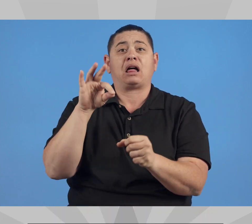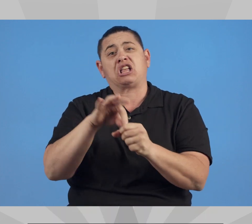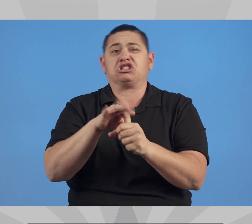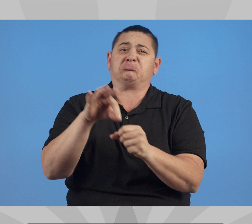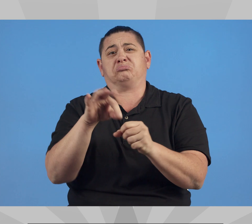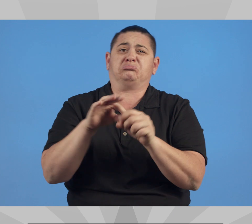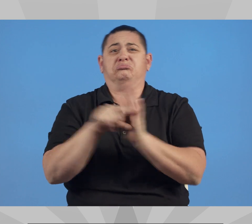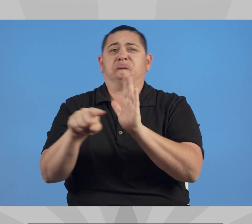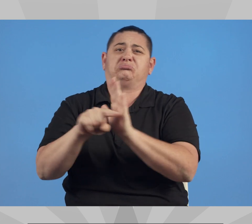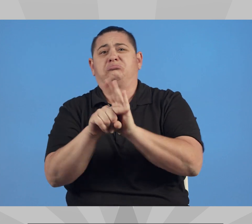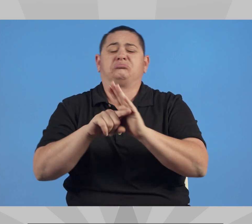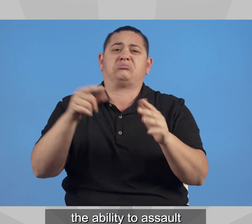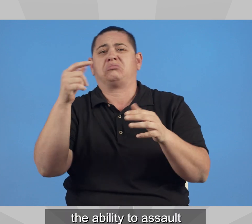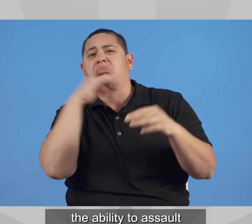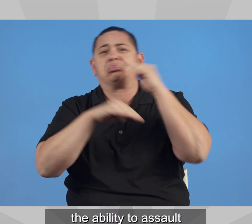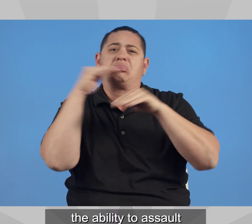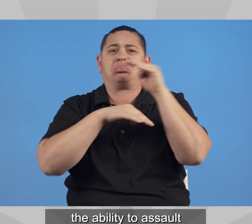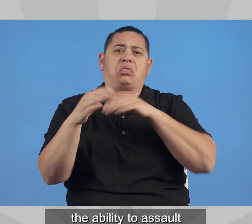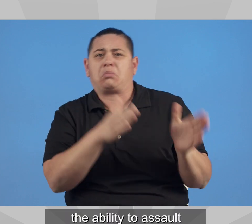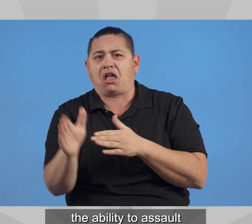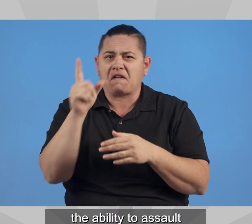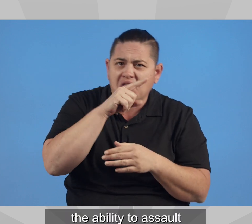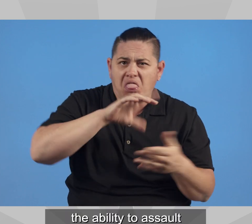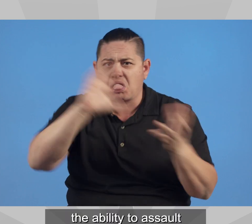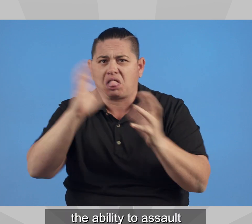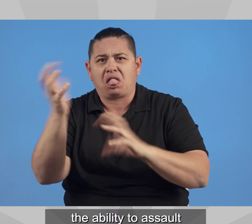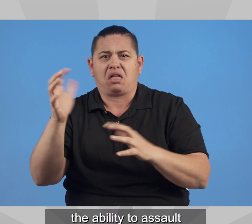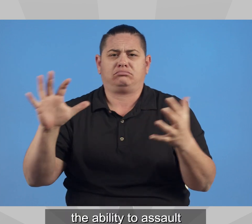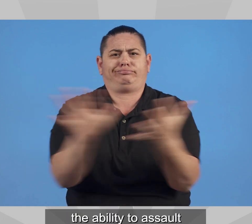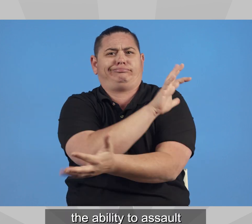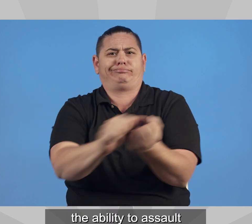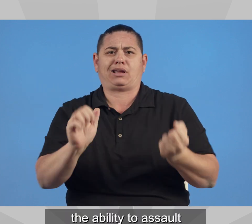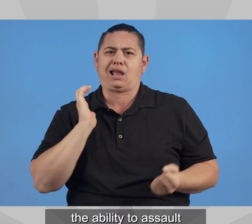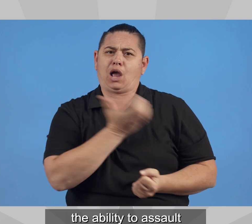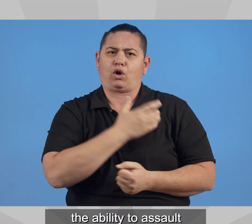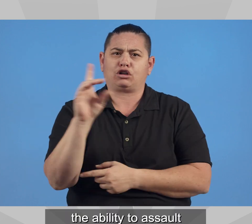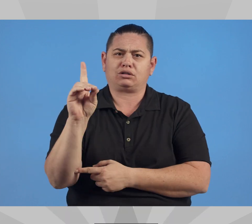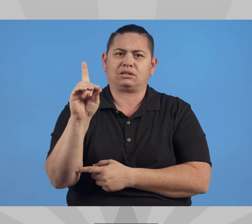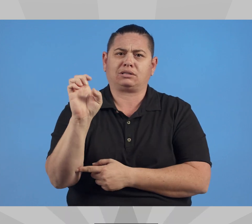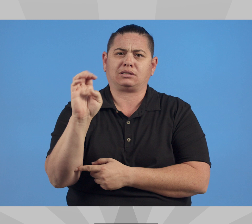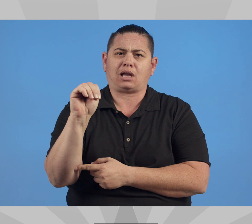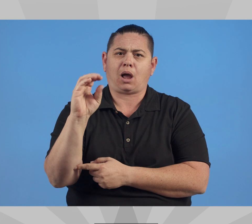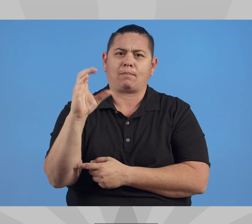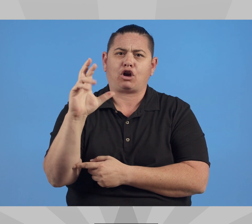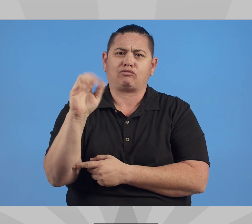fake electoral schemes the ability to assault and destroy our democracy.